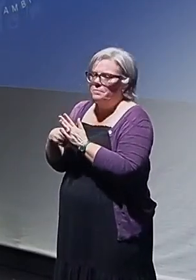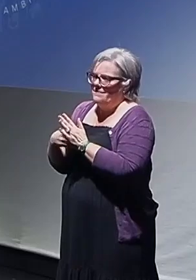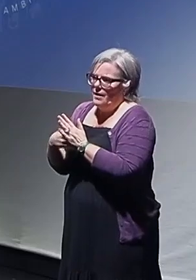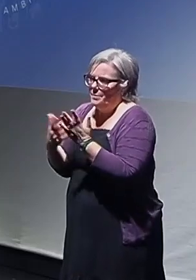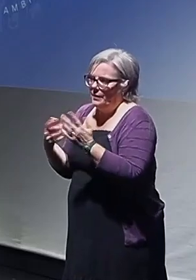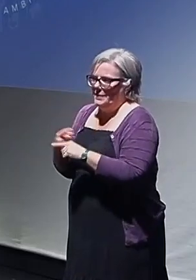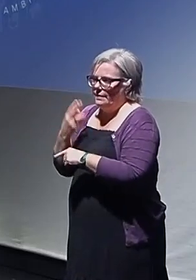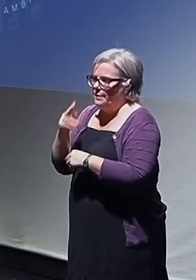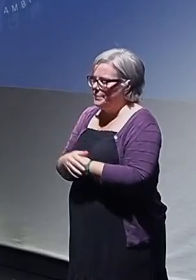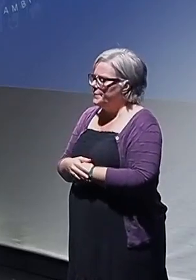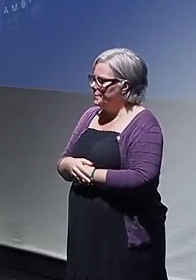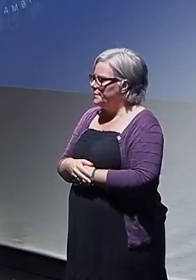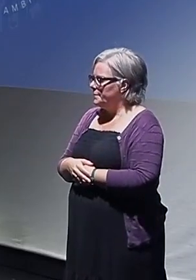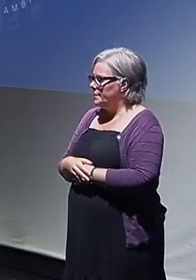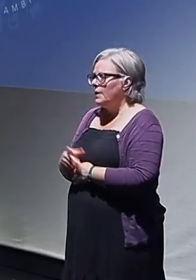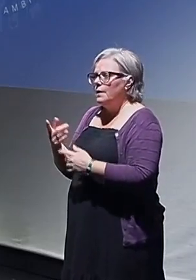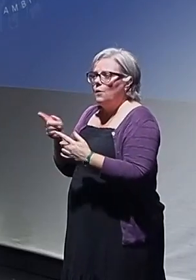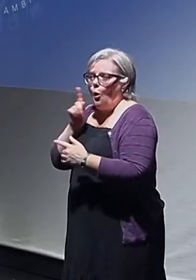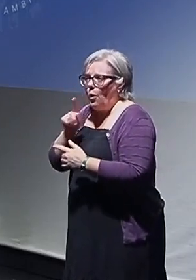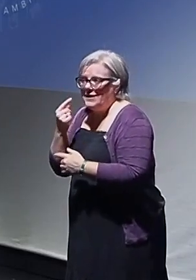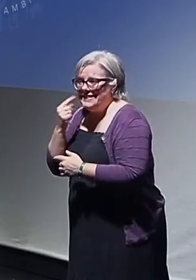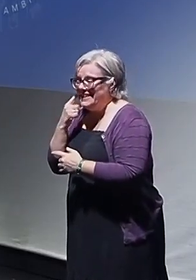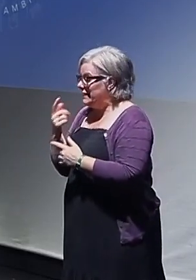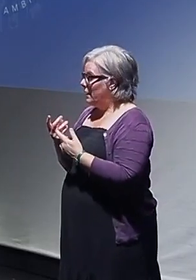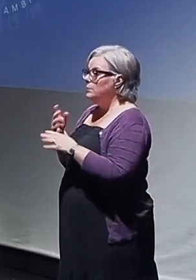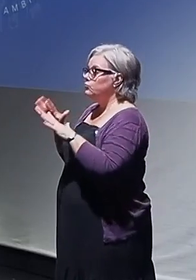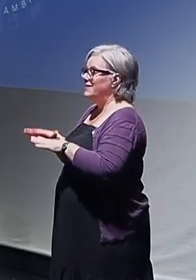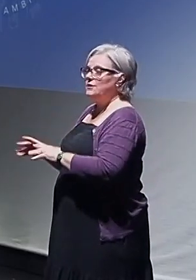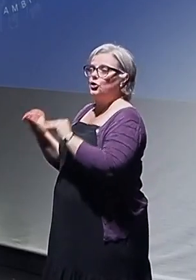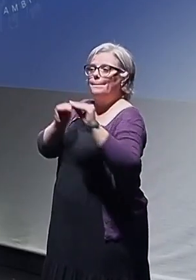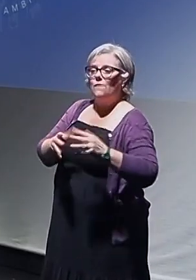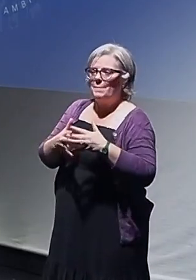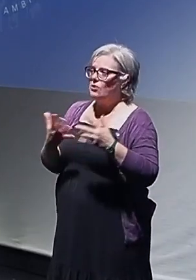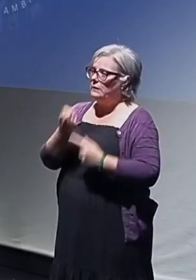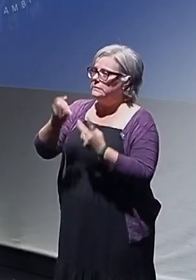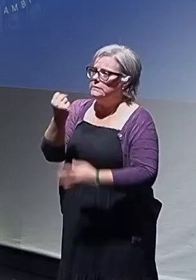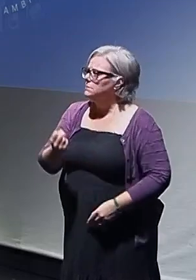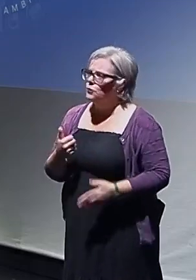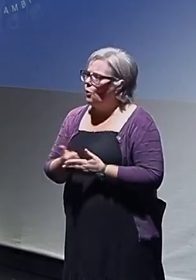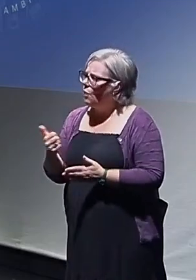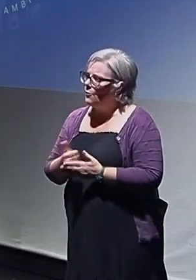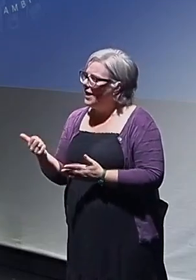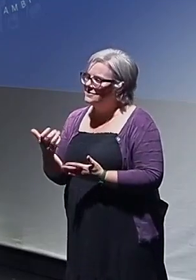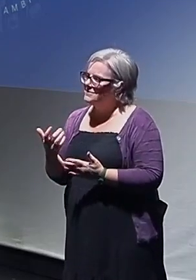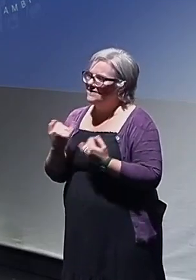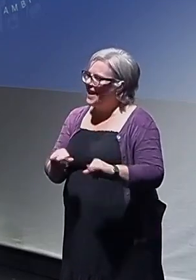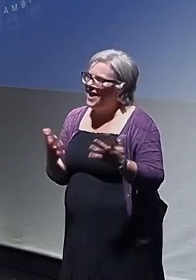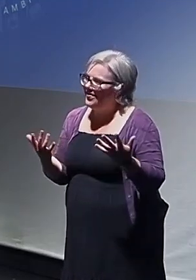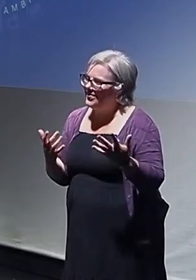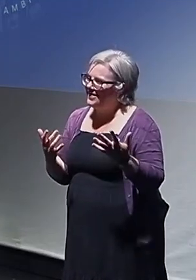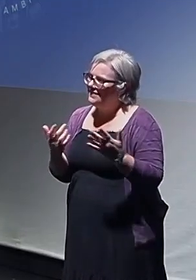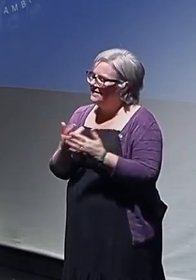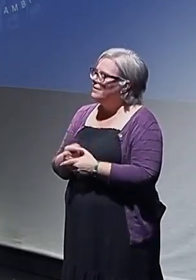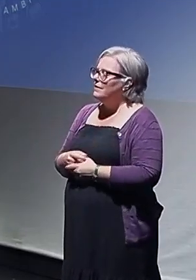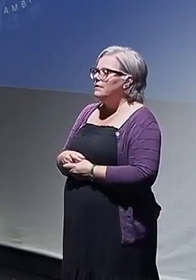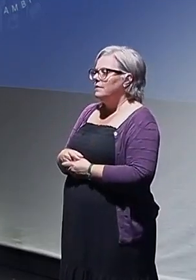that's not an easy translation. Everything, oh, you're British, you just go over and they'll just fall at your feet like Richard Burton. But actually,